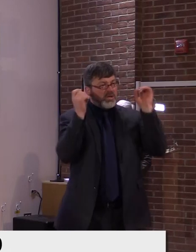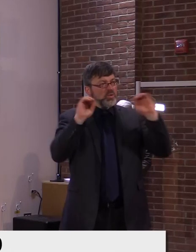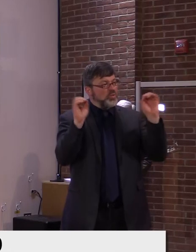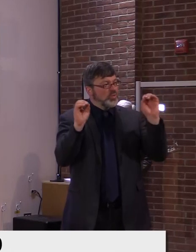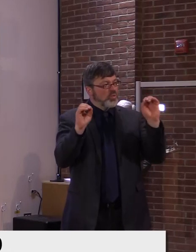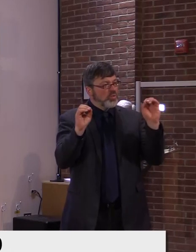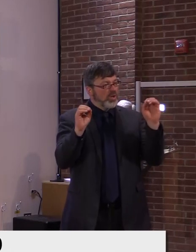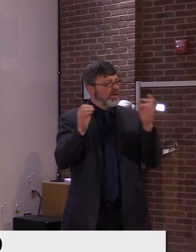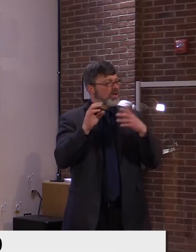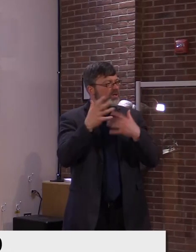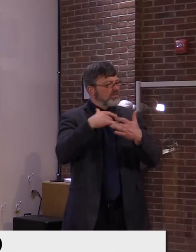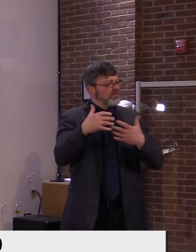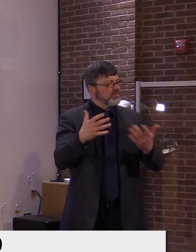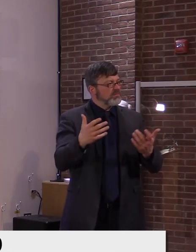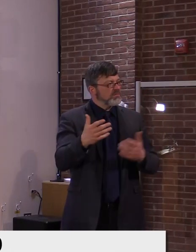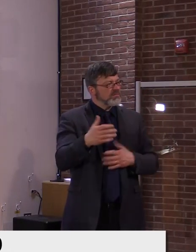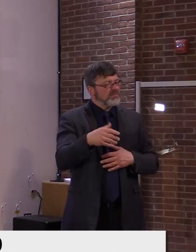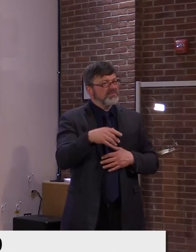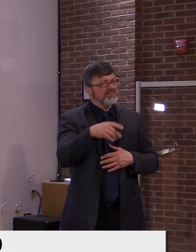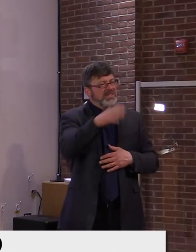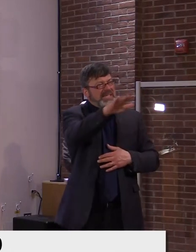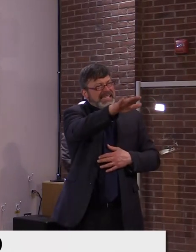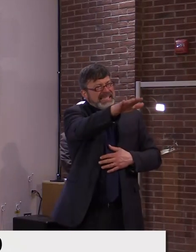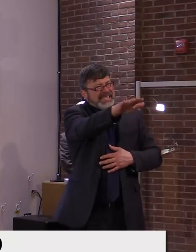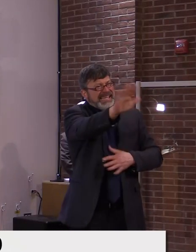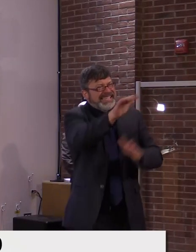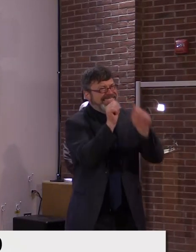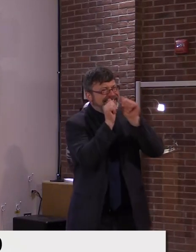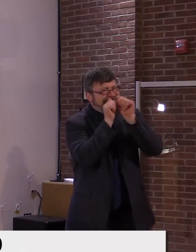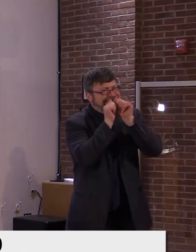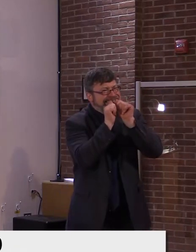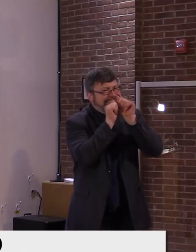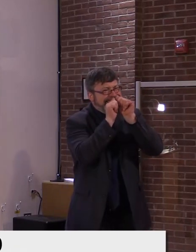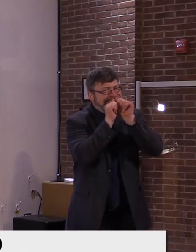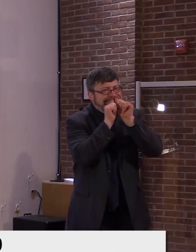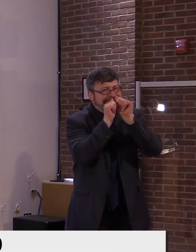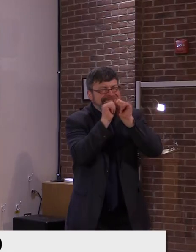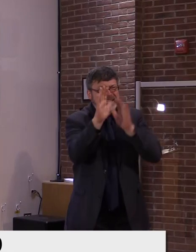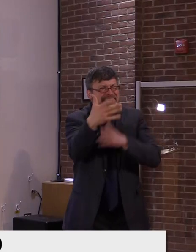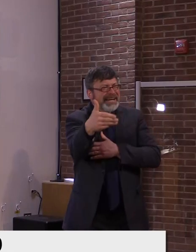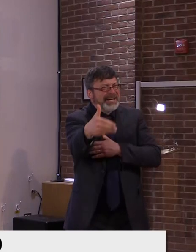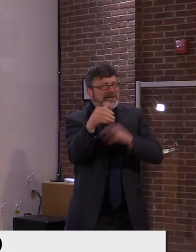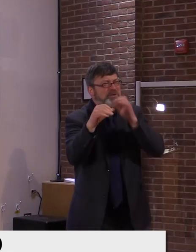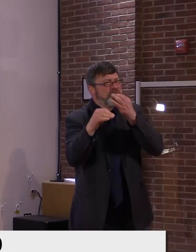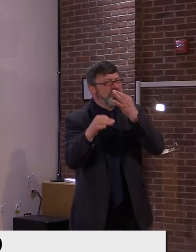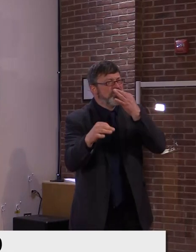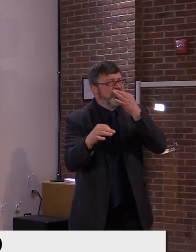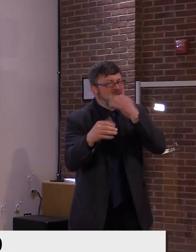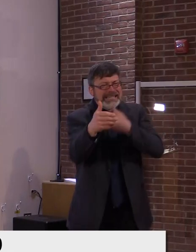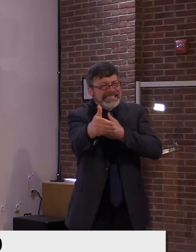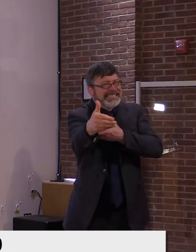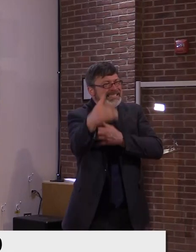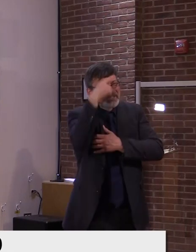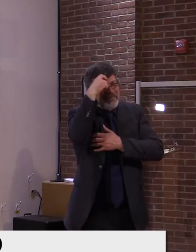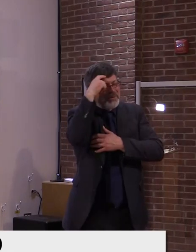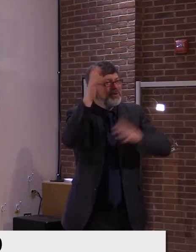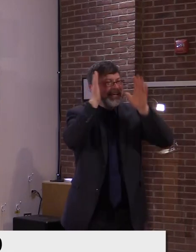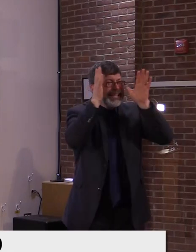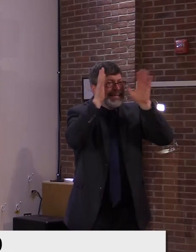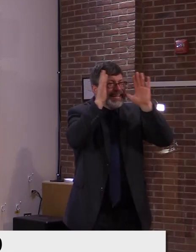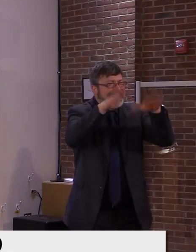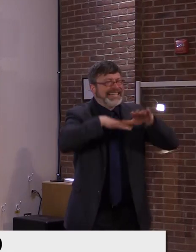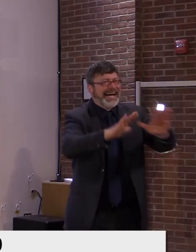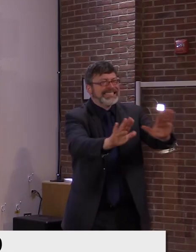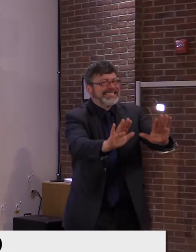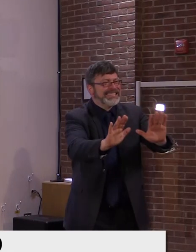of 2021. Everyone who enjoys our beaches, parks, and any other public place needs to remember we